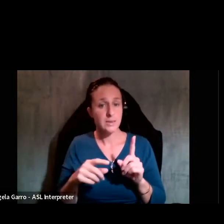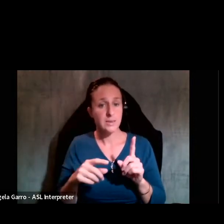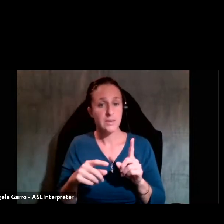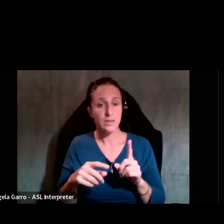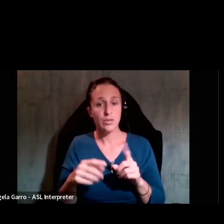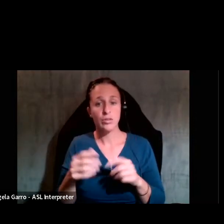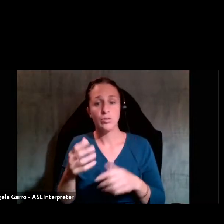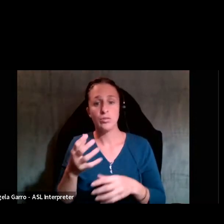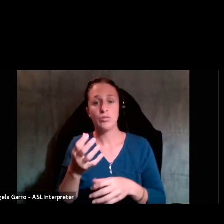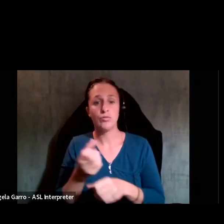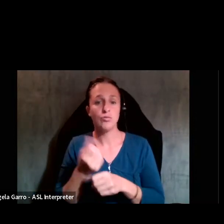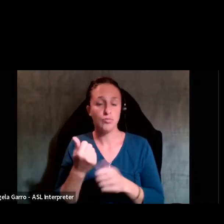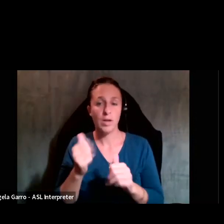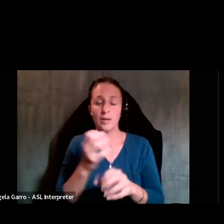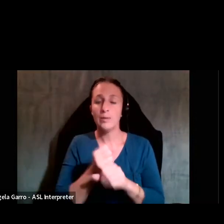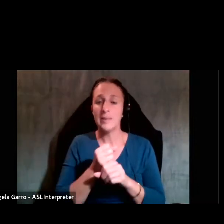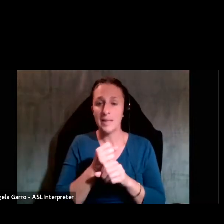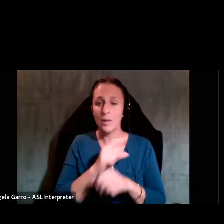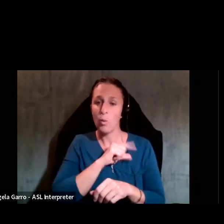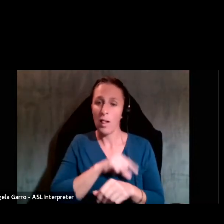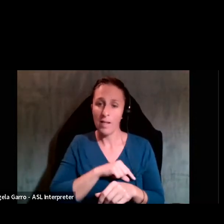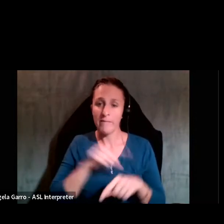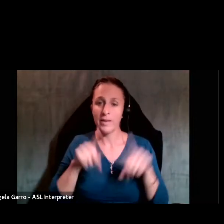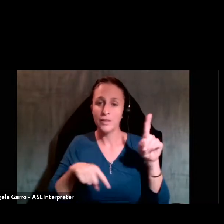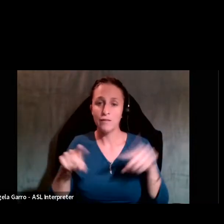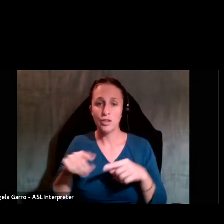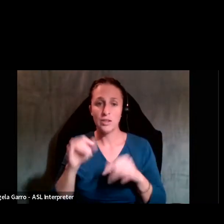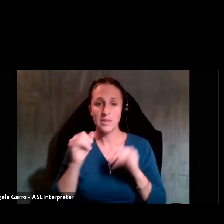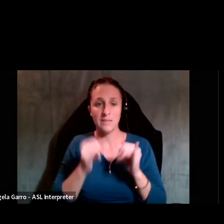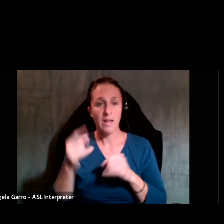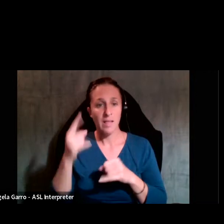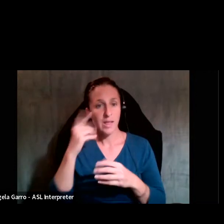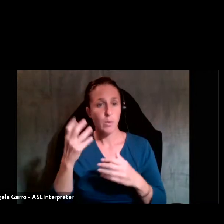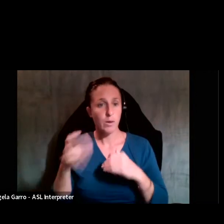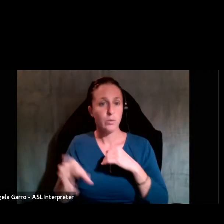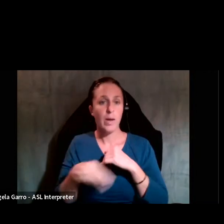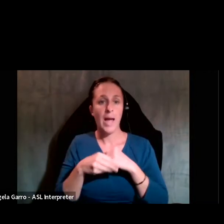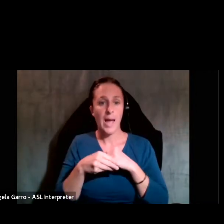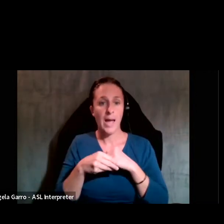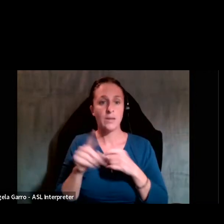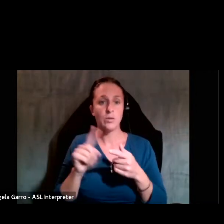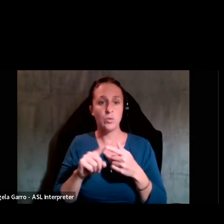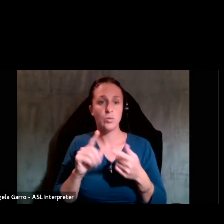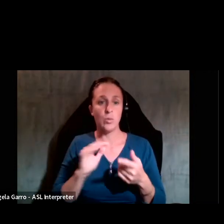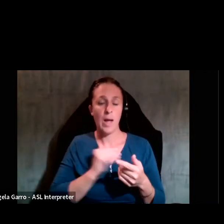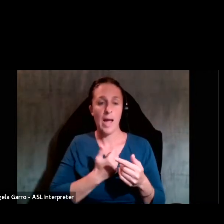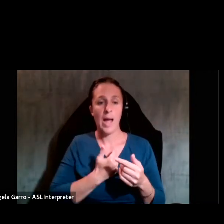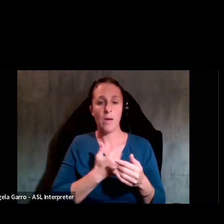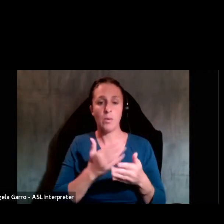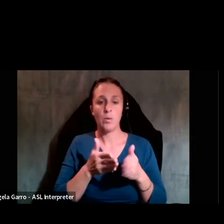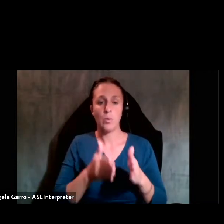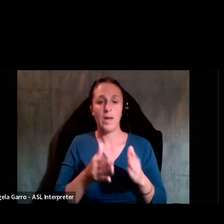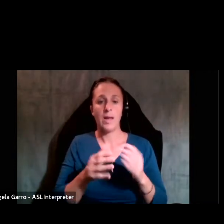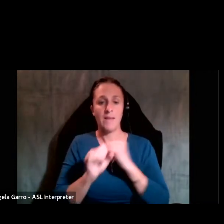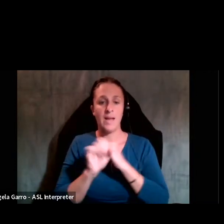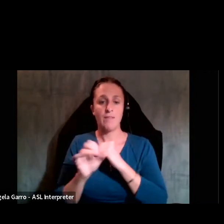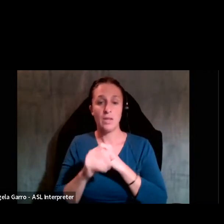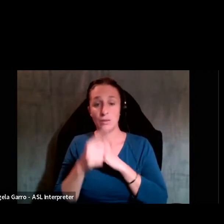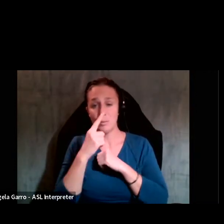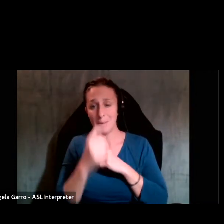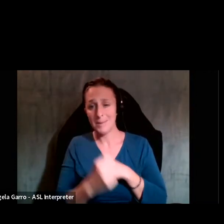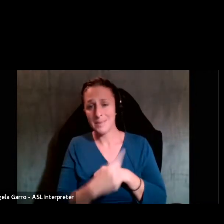and diverse individuals. So we think that we'd like to add that to our repertoire of advertising. Can you send me the